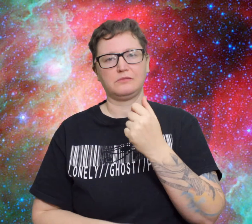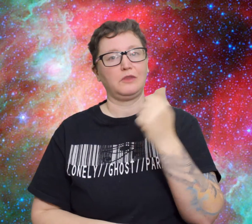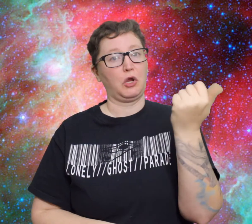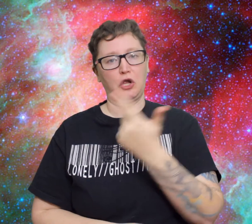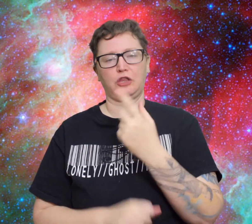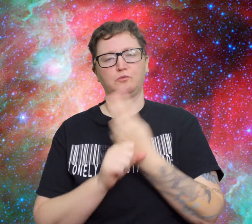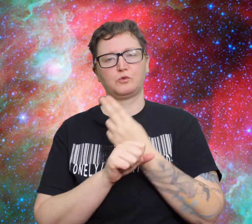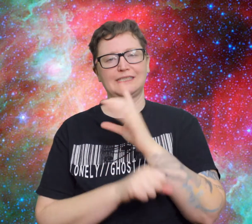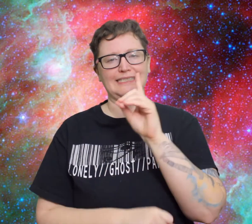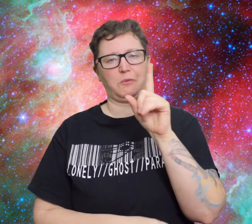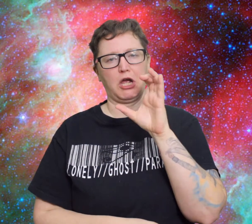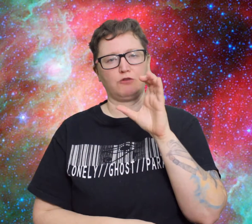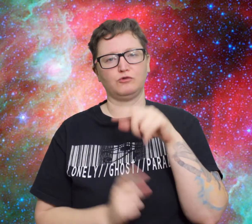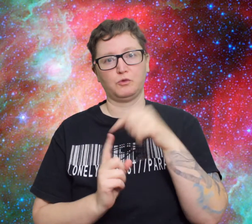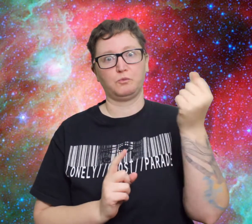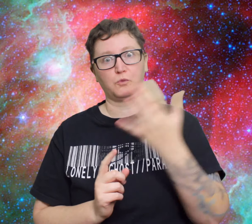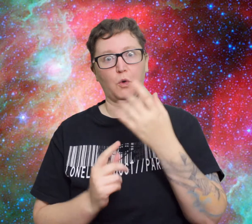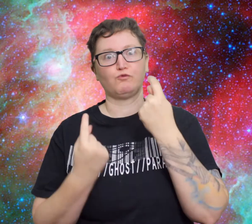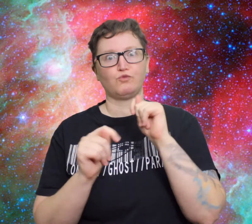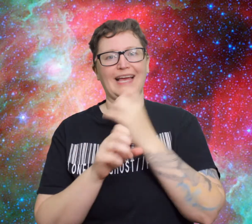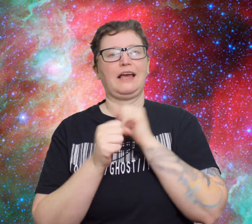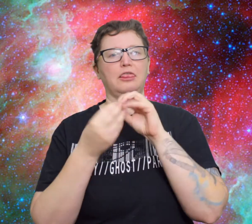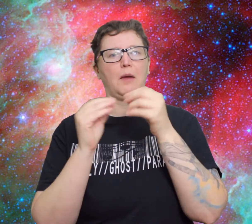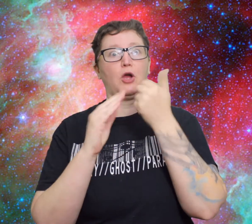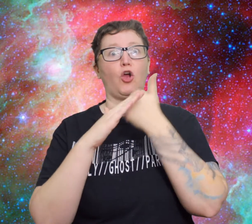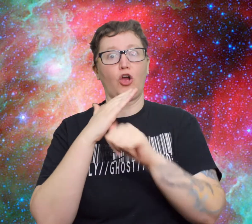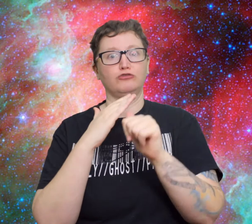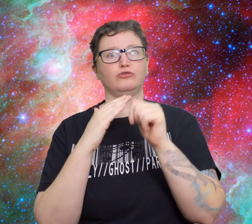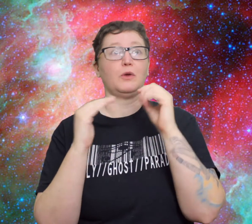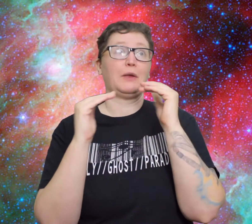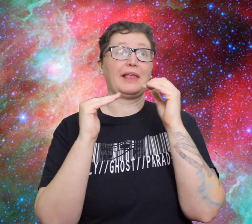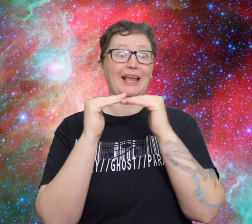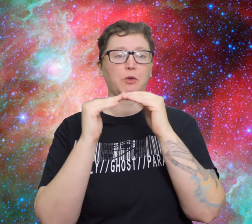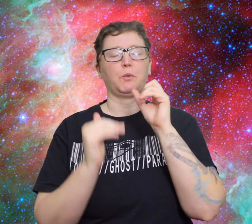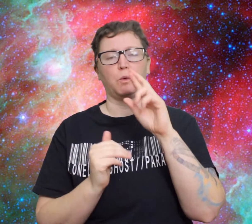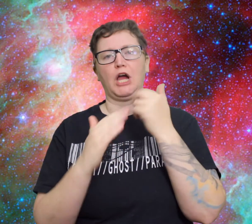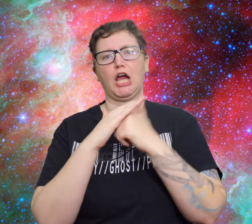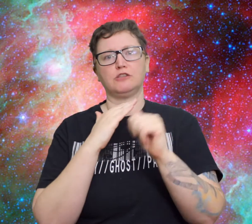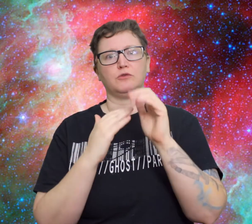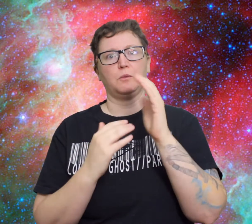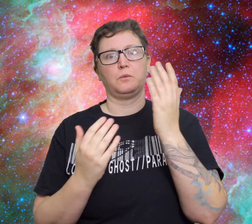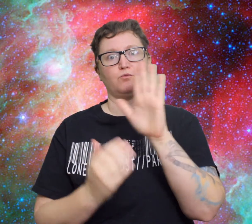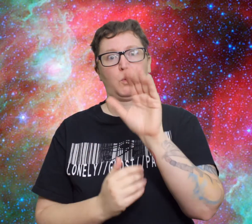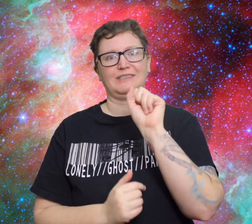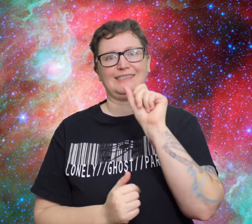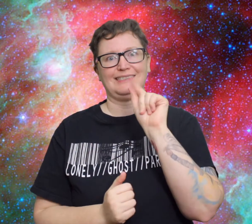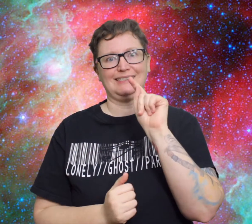specific situation. All of them use D100 to roll. You get a number equal to or